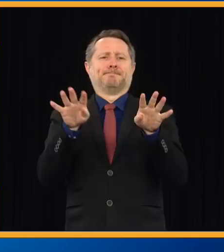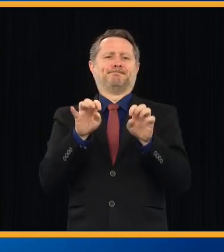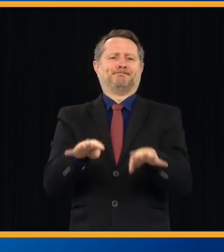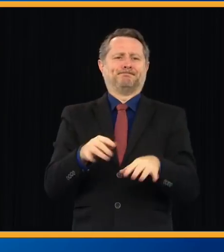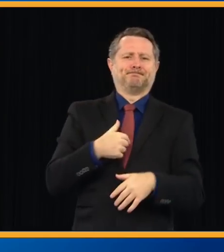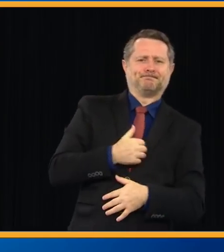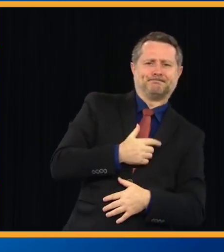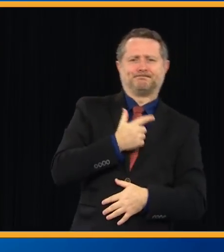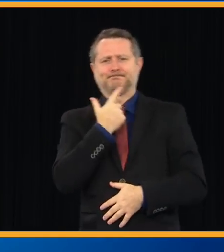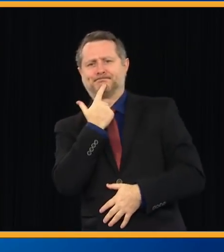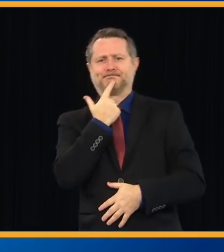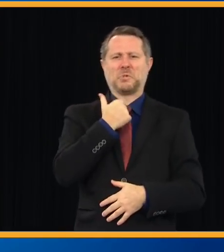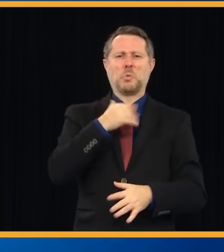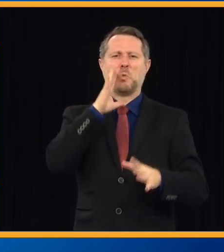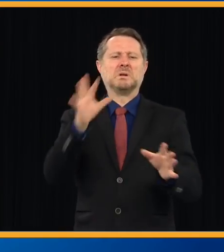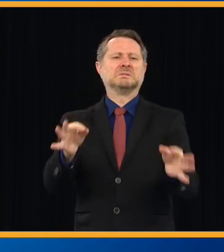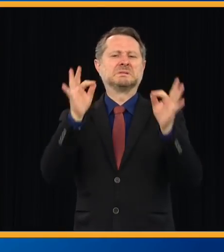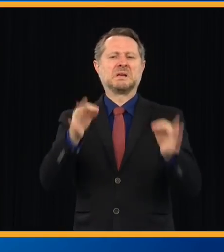end of this month.